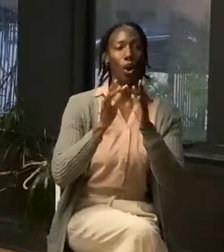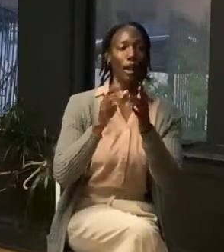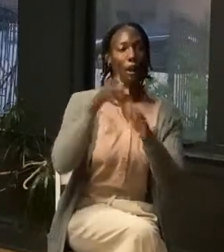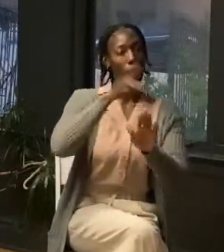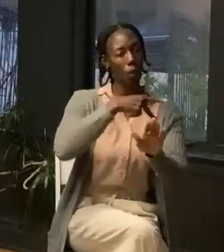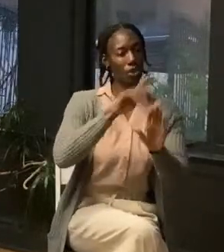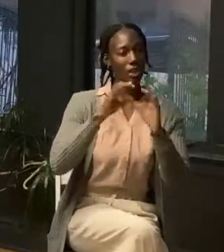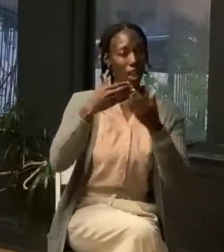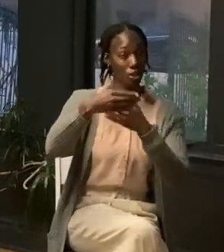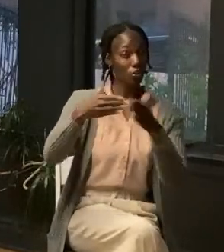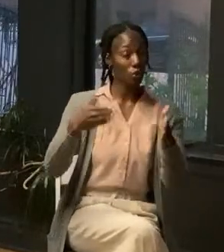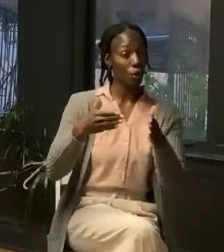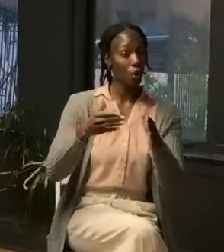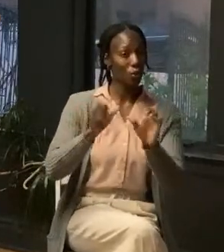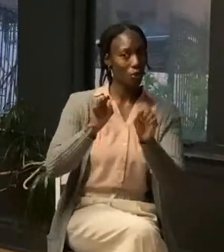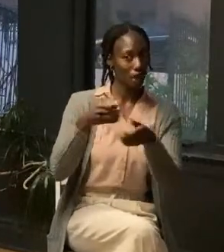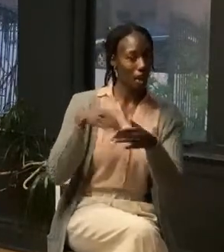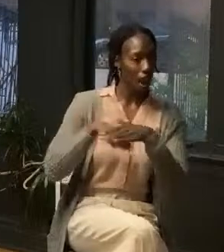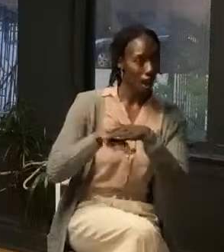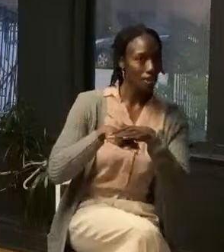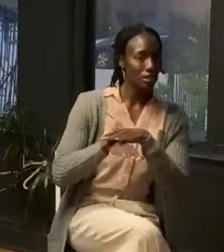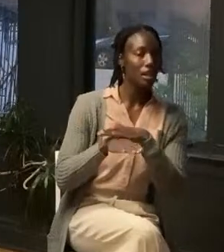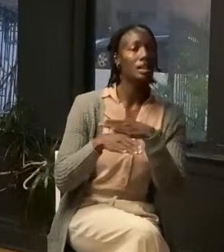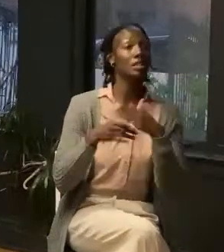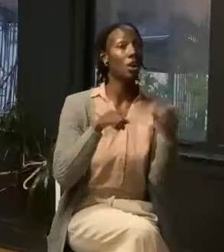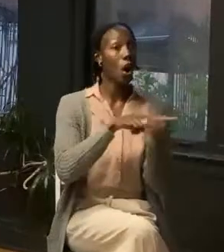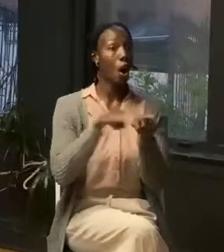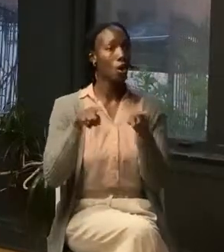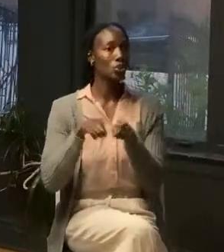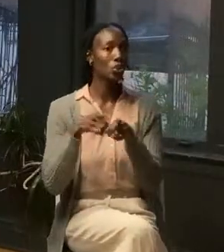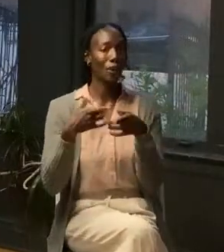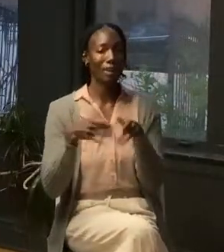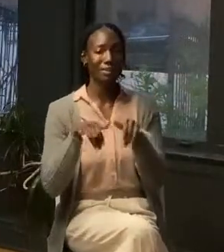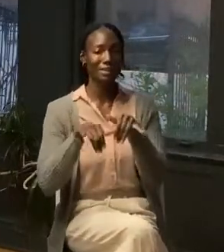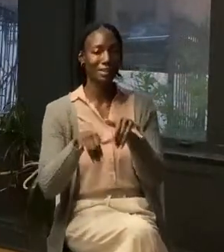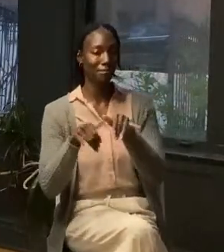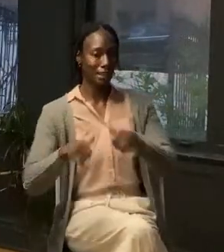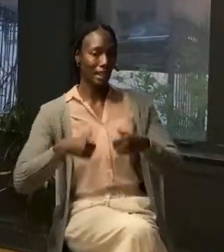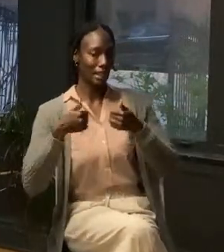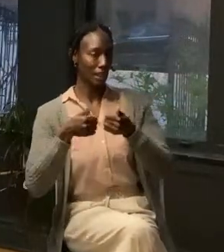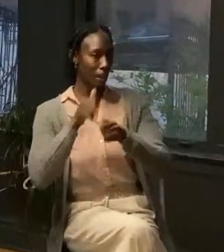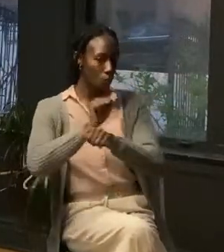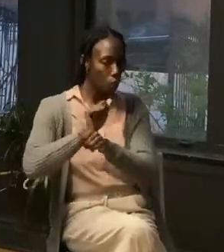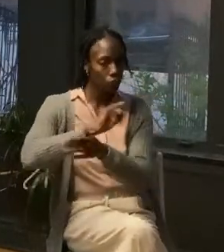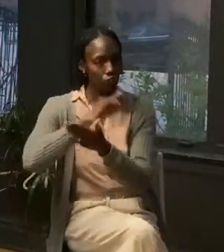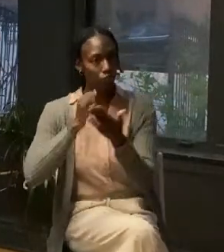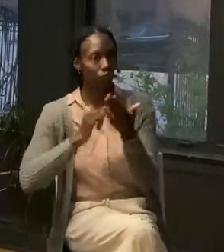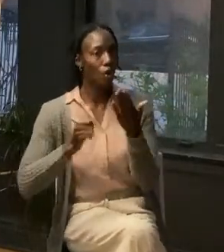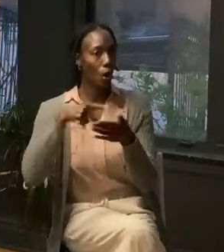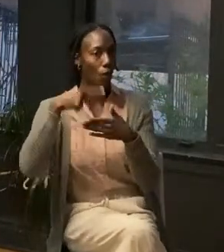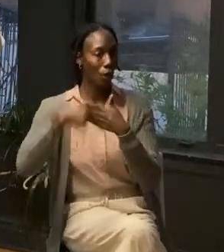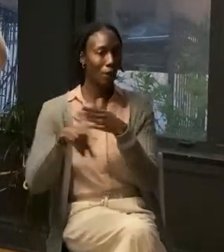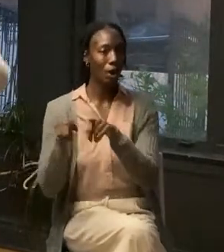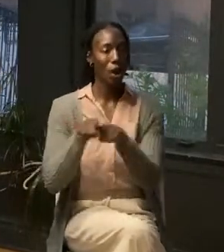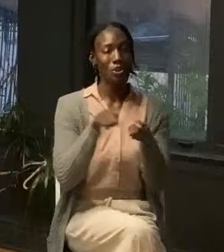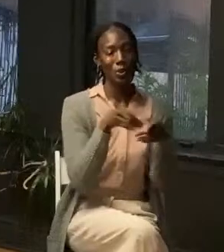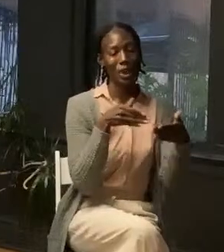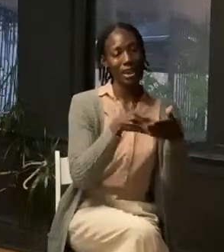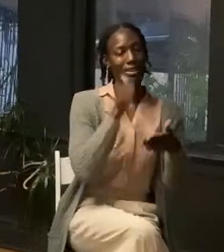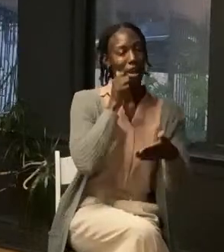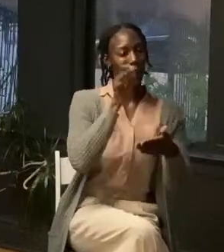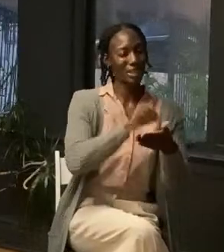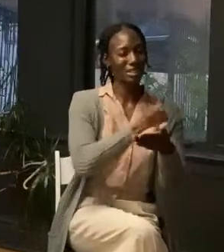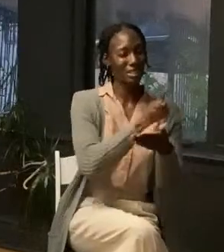Z's Poetic Adventures, our residency programs, and our Critical Conversations at Work anti-racism program, all on the